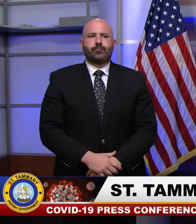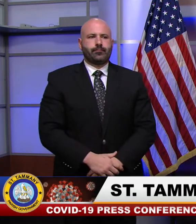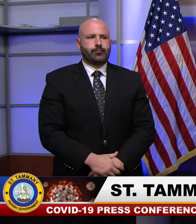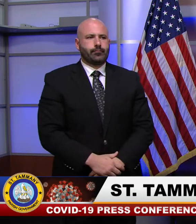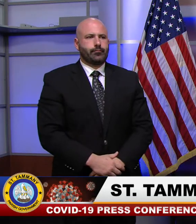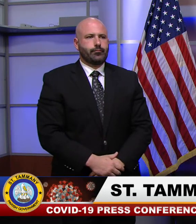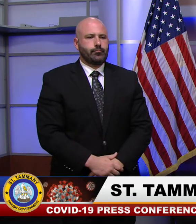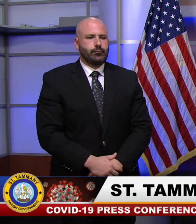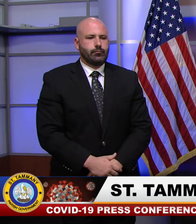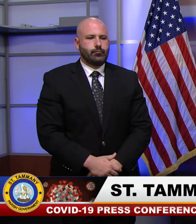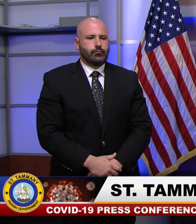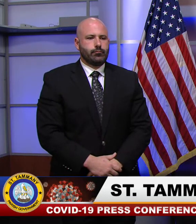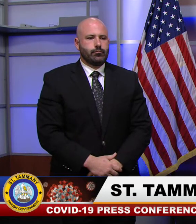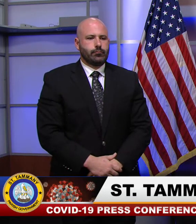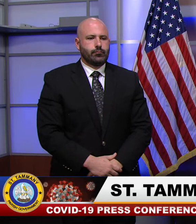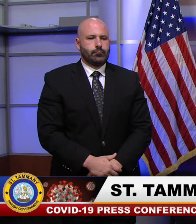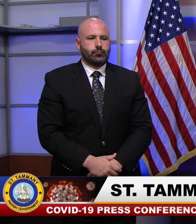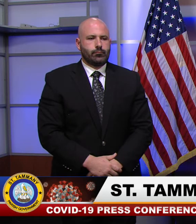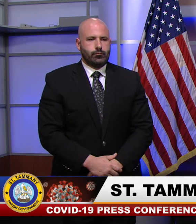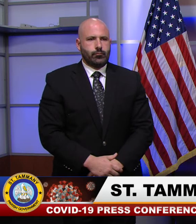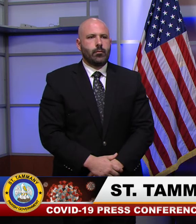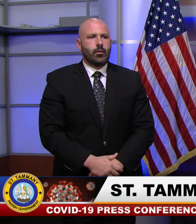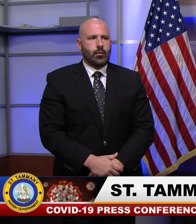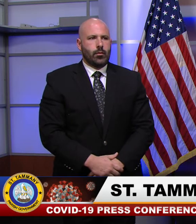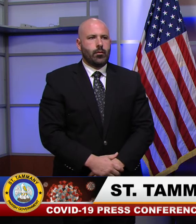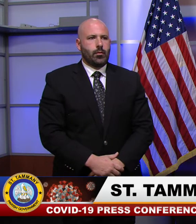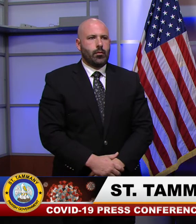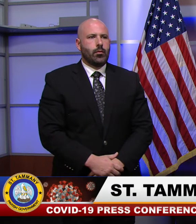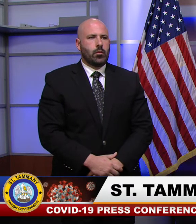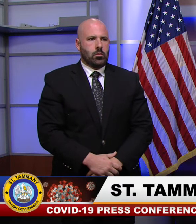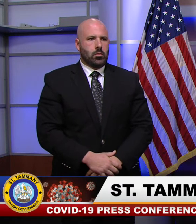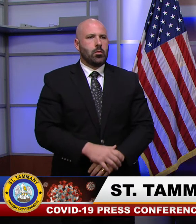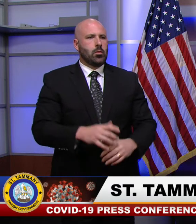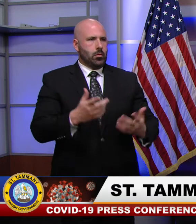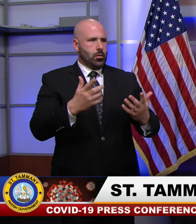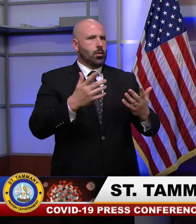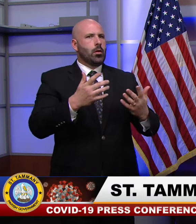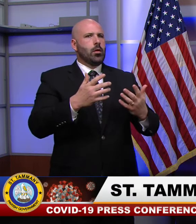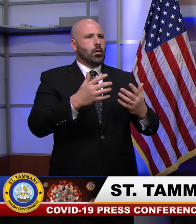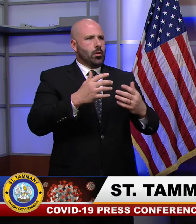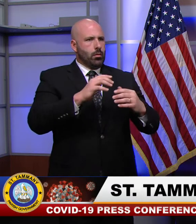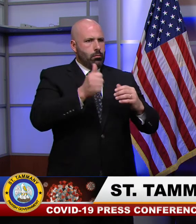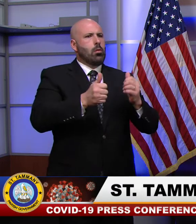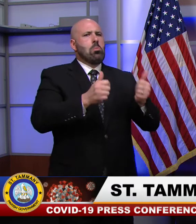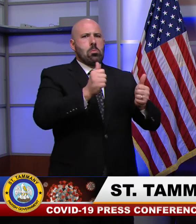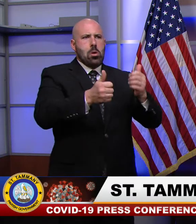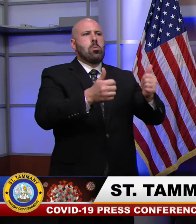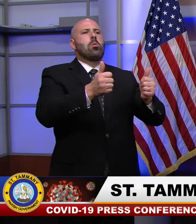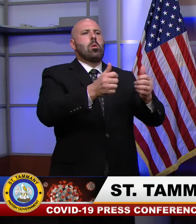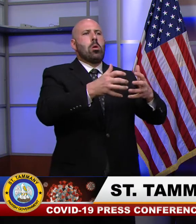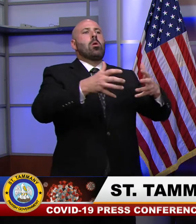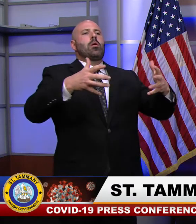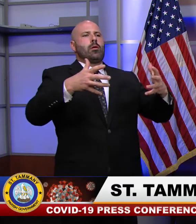I know that they're continually looking to increase the number of test sites.